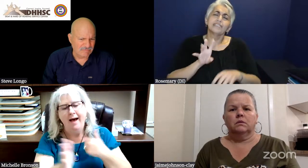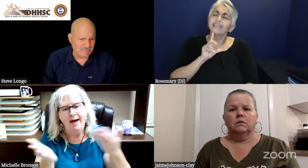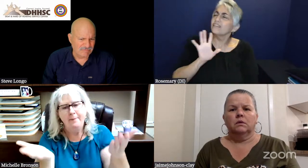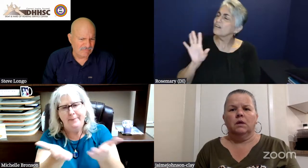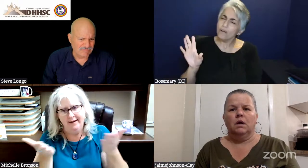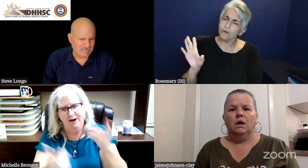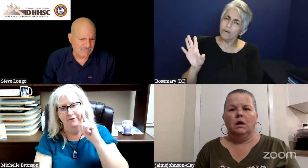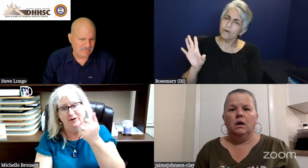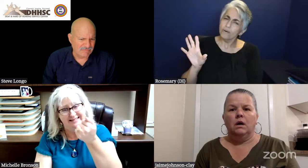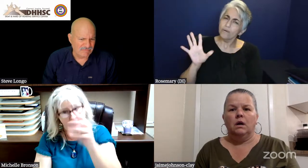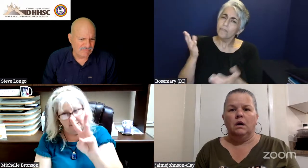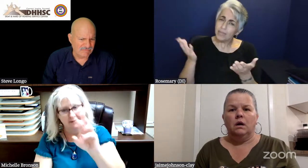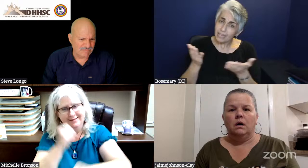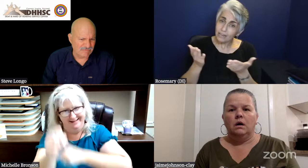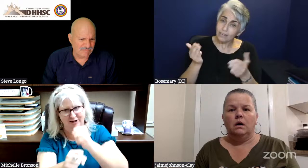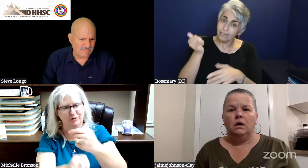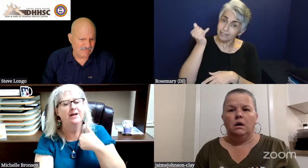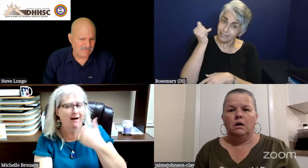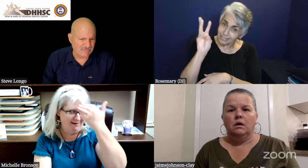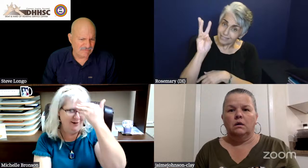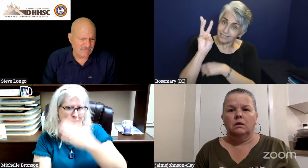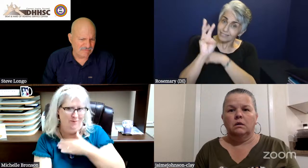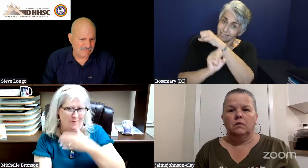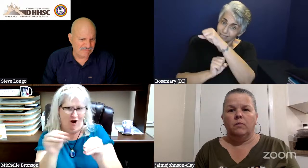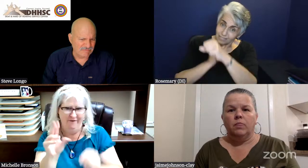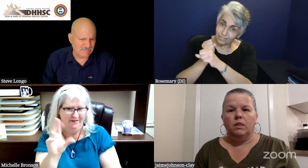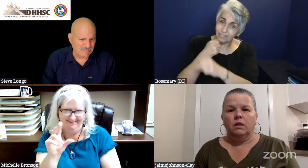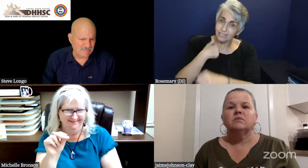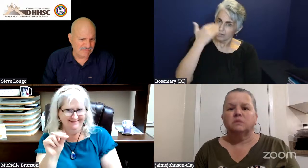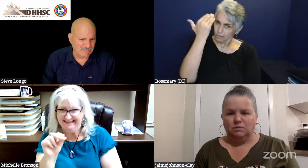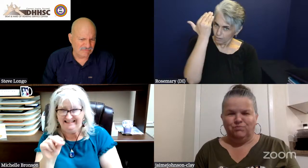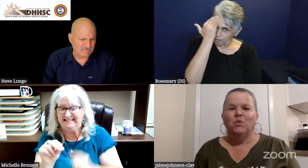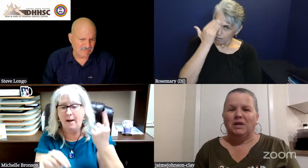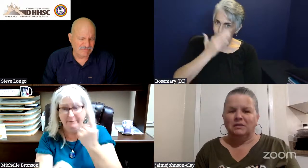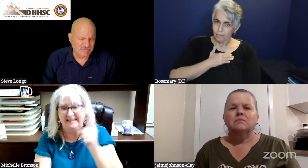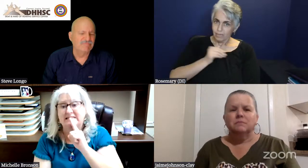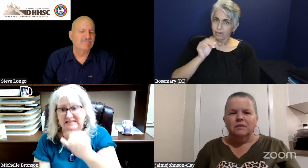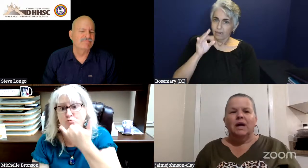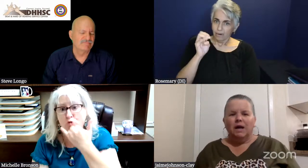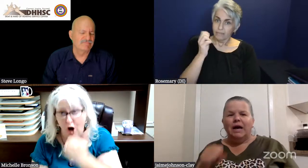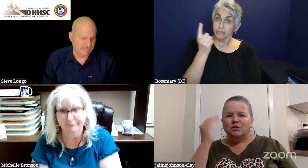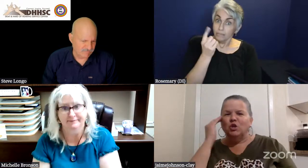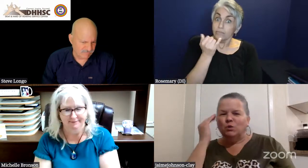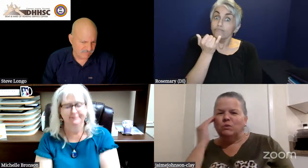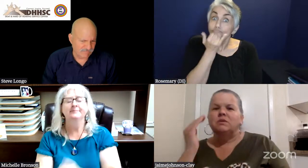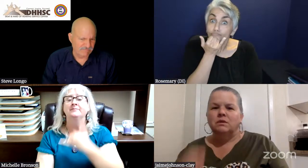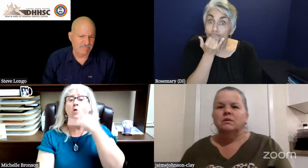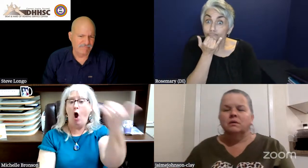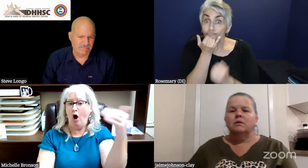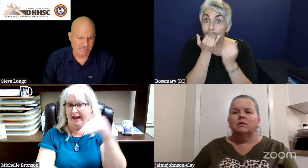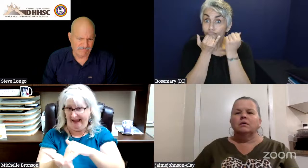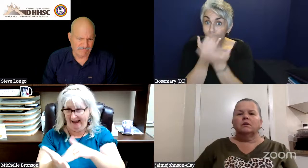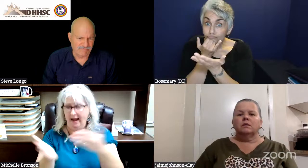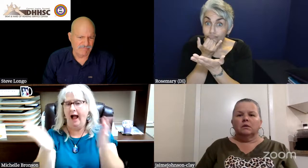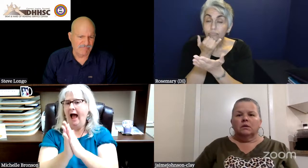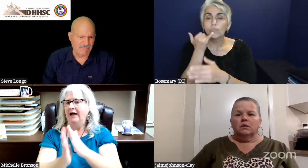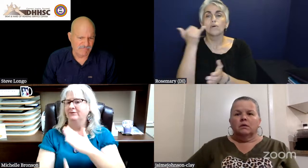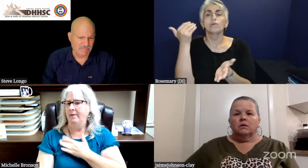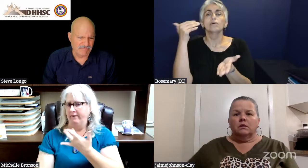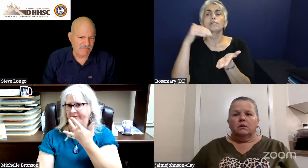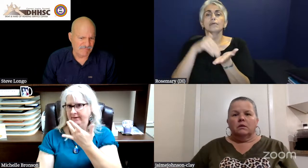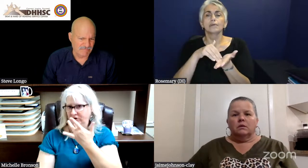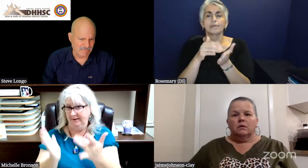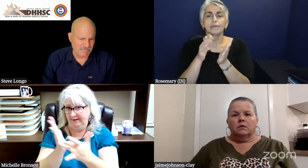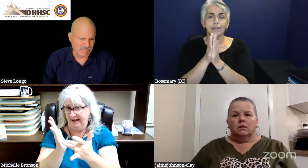everything's fine. You need curtains in your office. And I said, no, I've been here 16 years and I know there's something wrong with